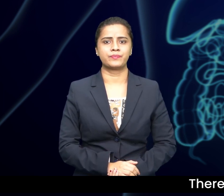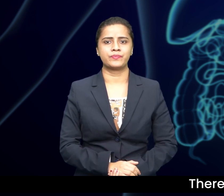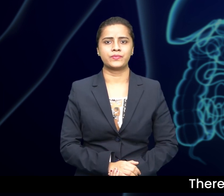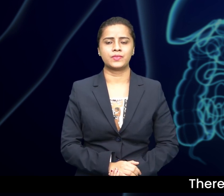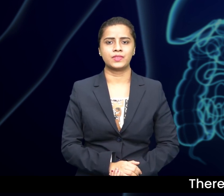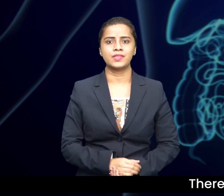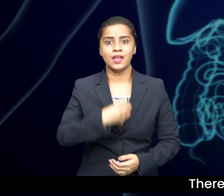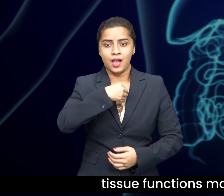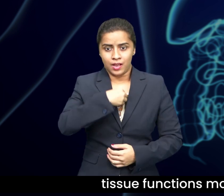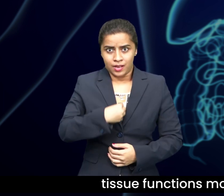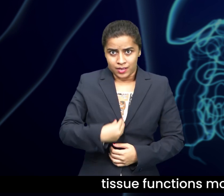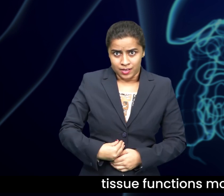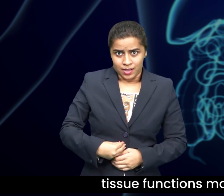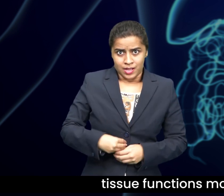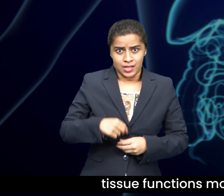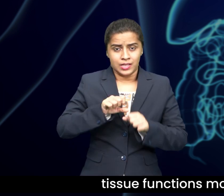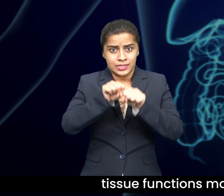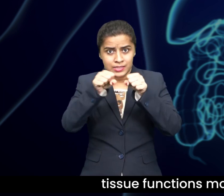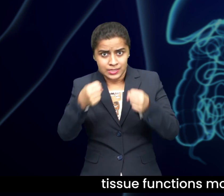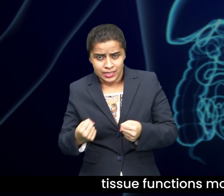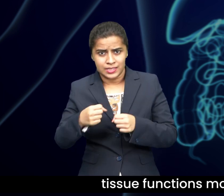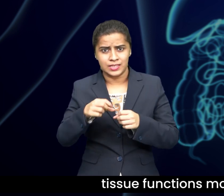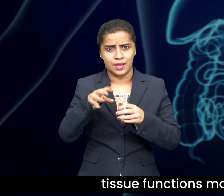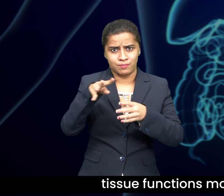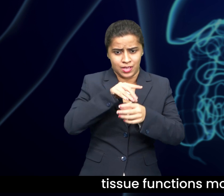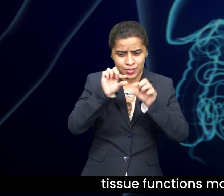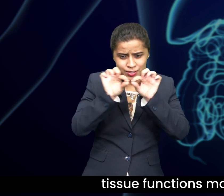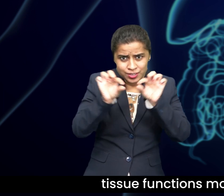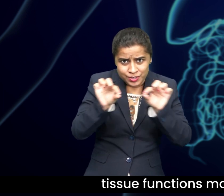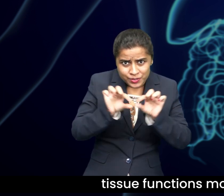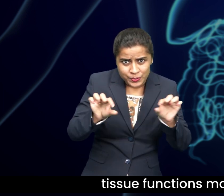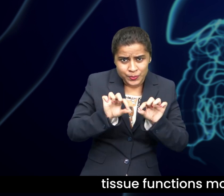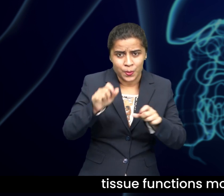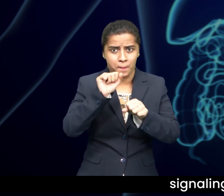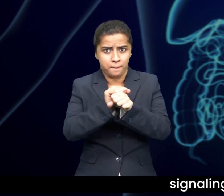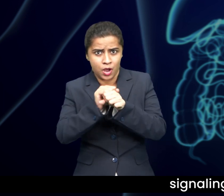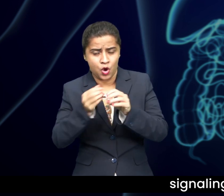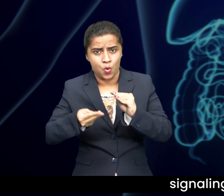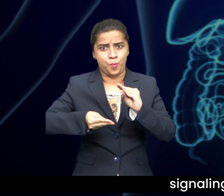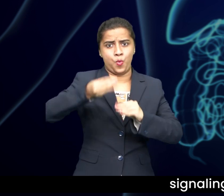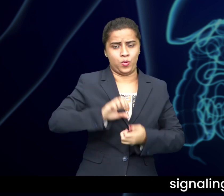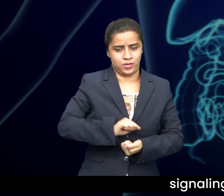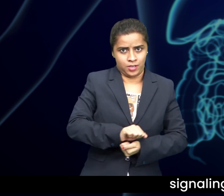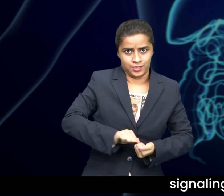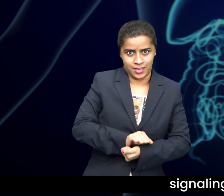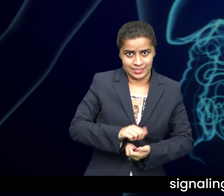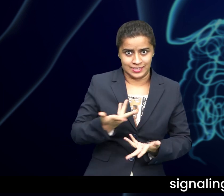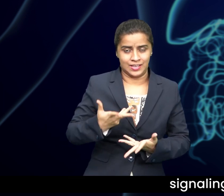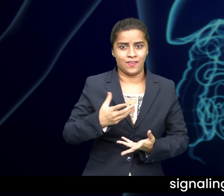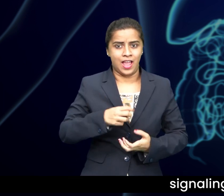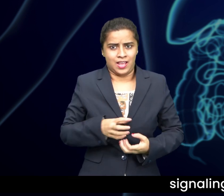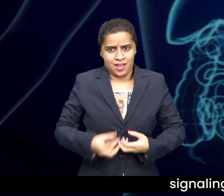Therefore, gut neural tissue functions more than the digestion of neural signaling of hunger